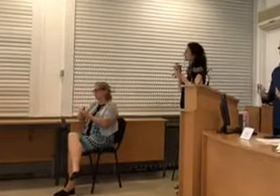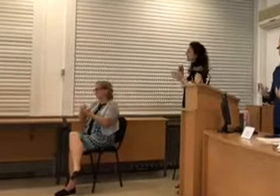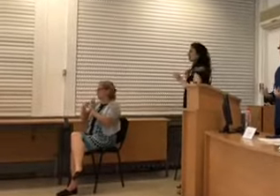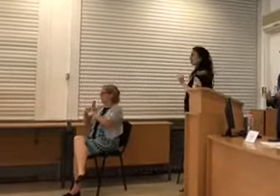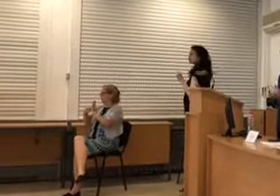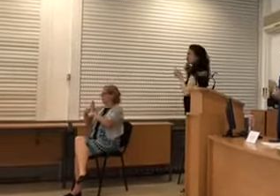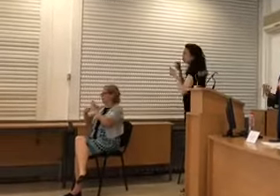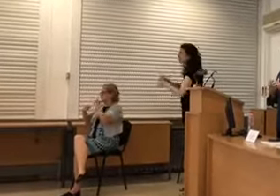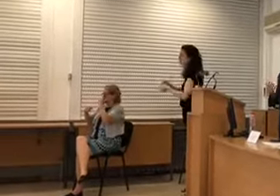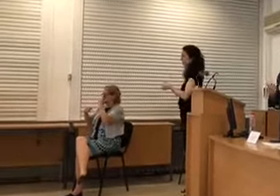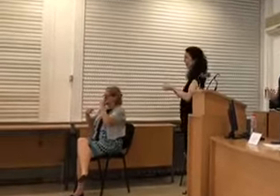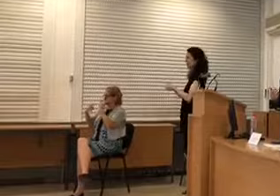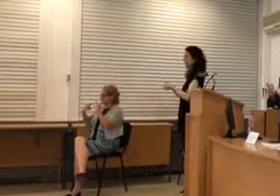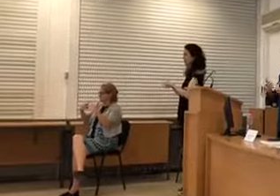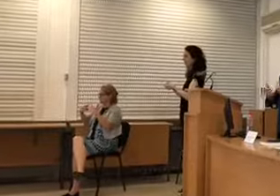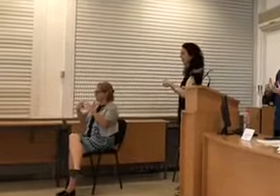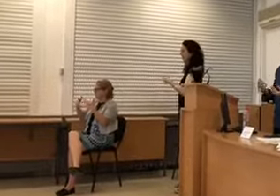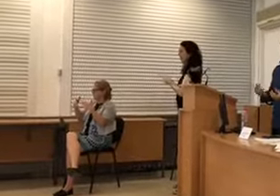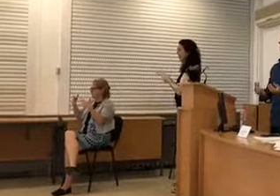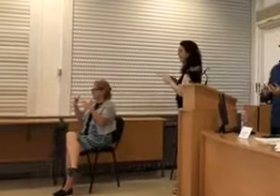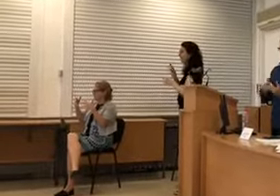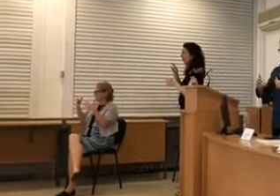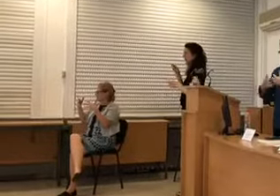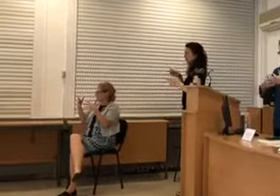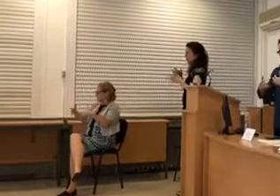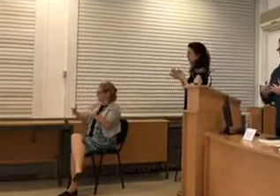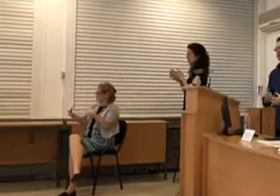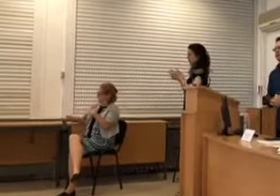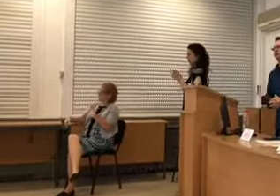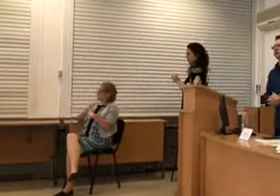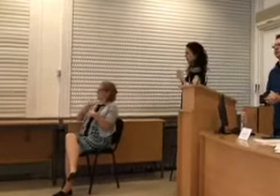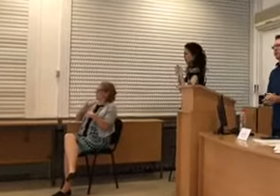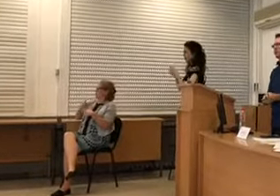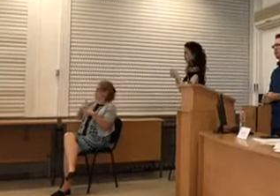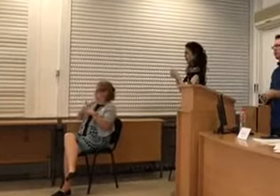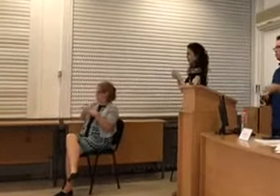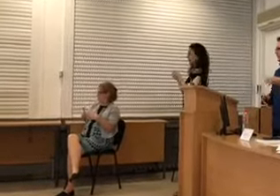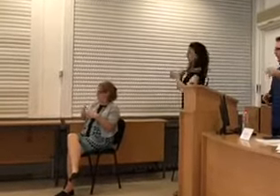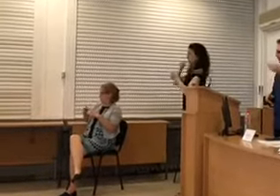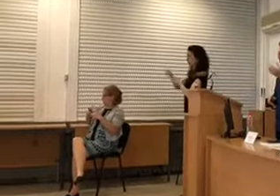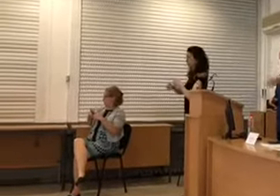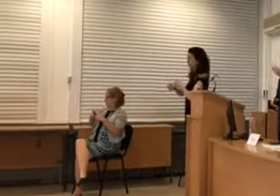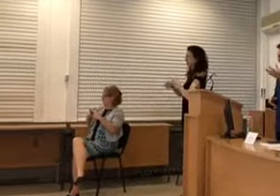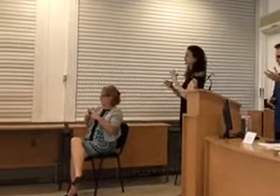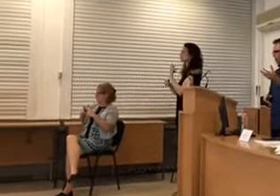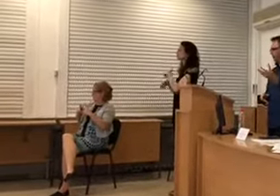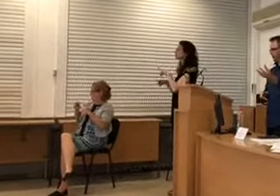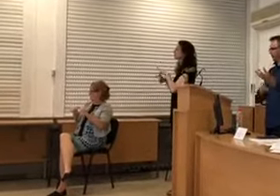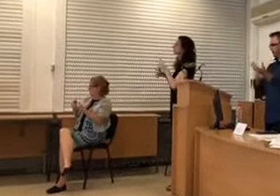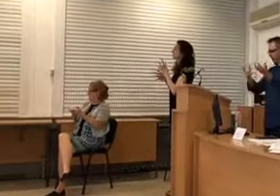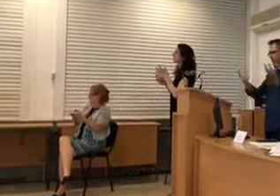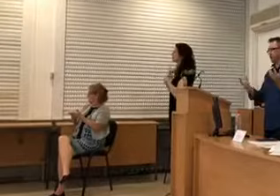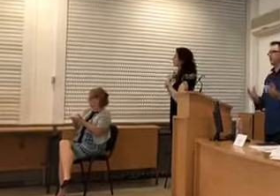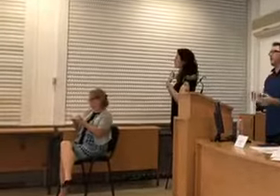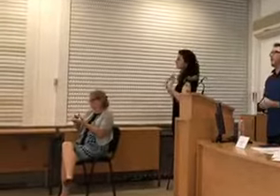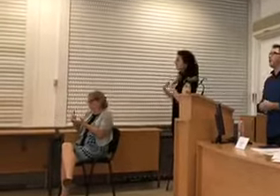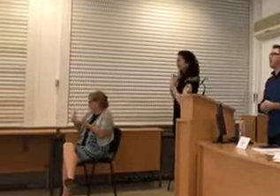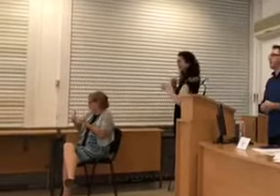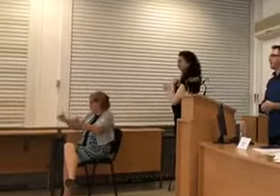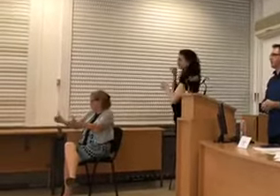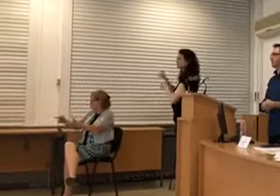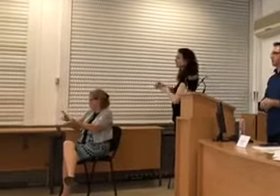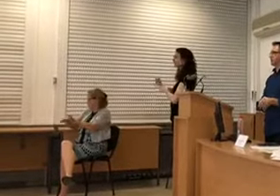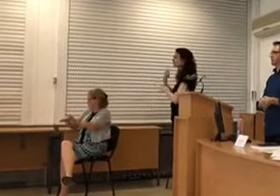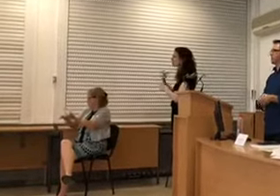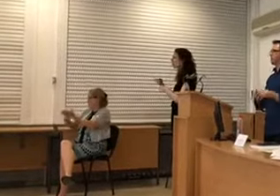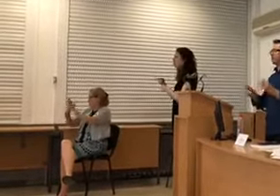the abandoned, offended partner of the couple can't publish, can make